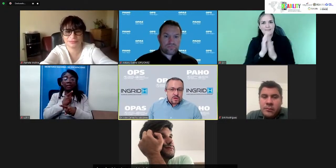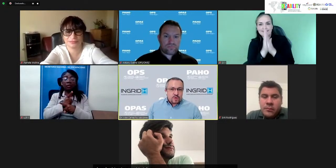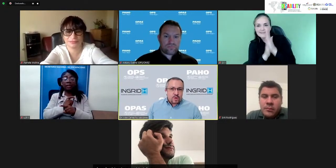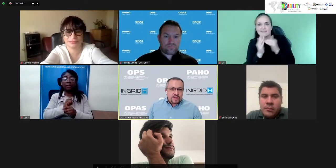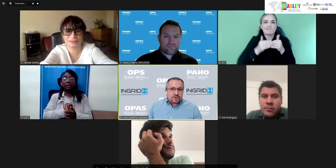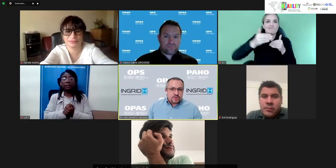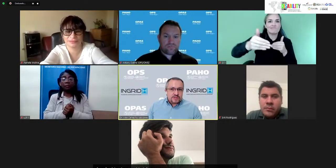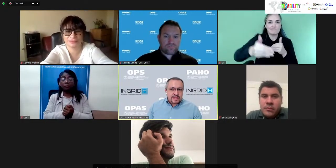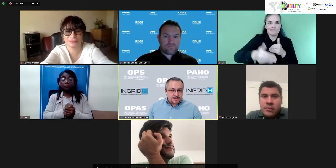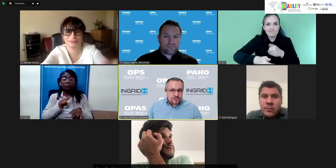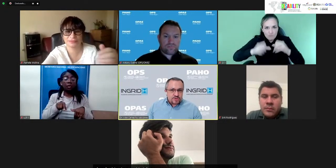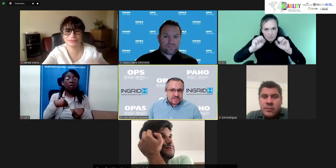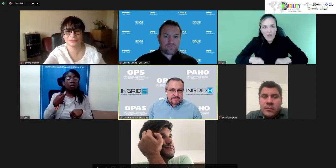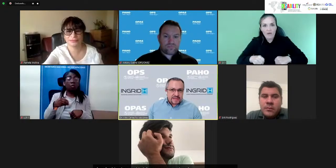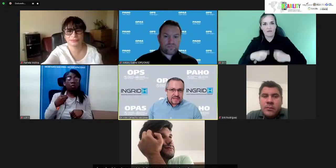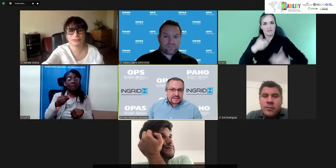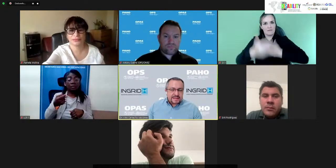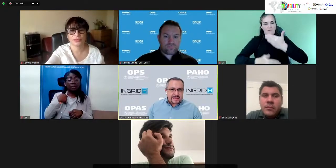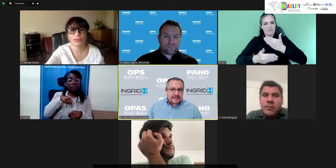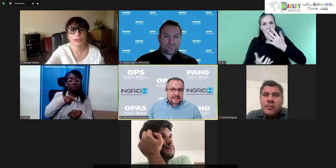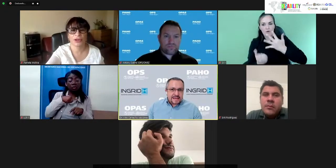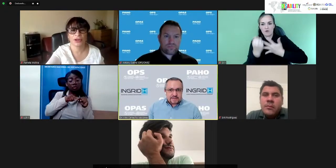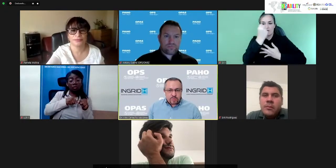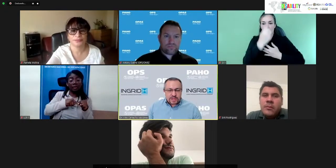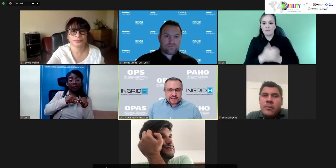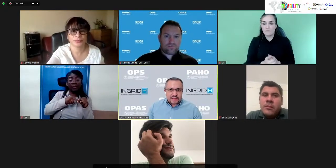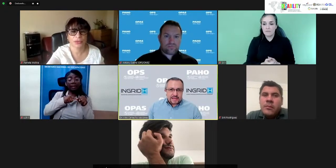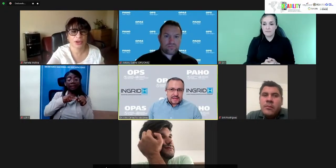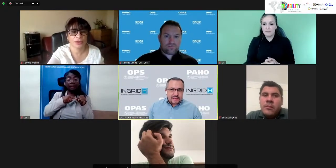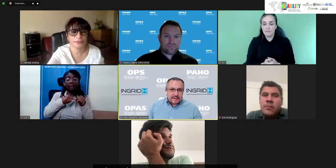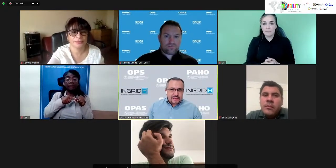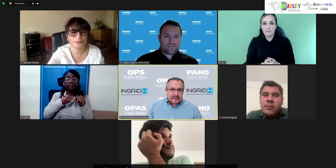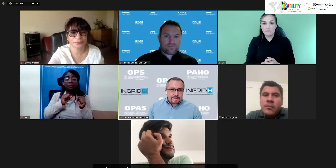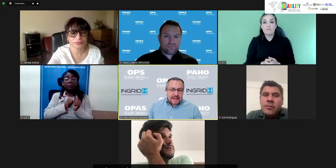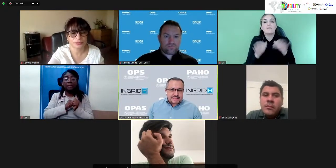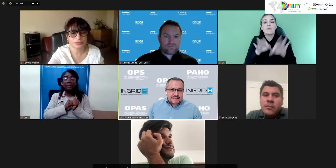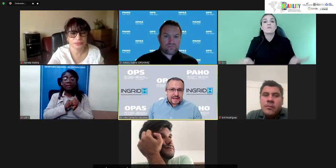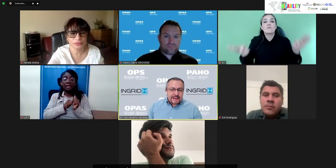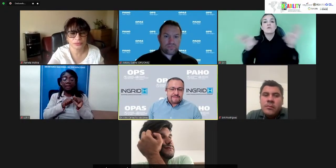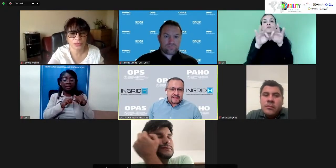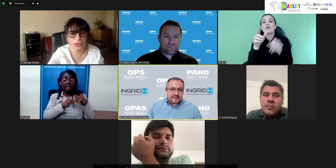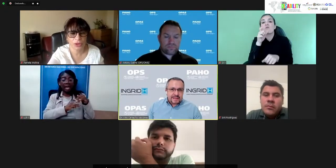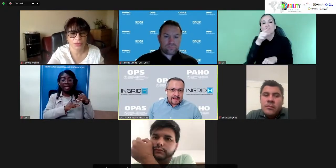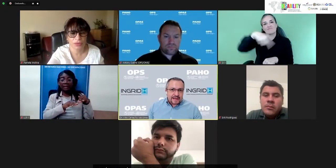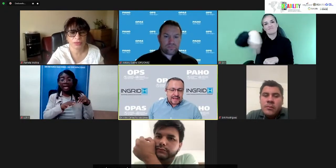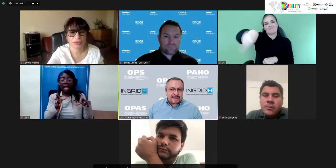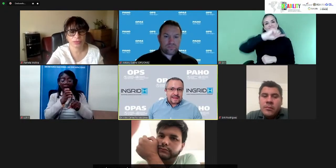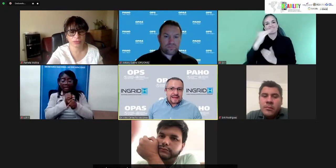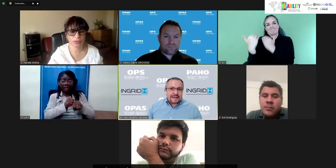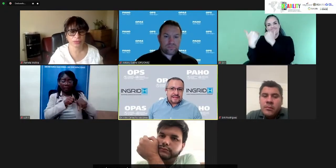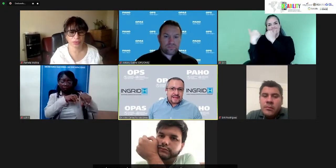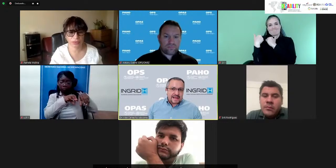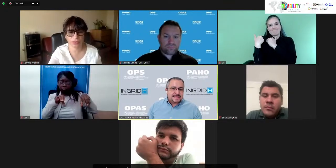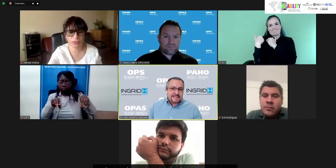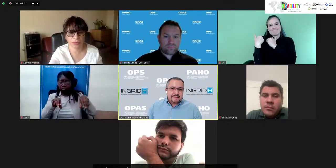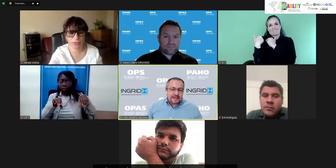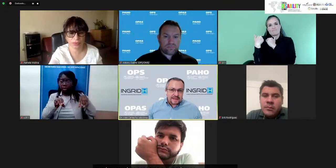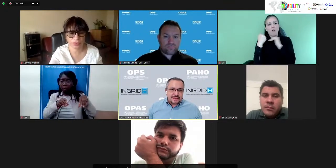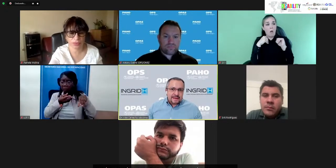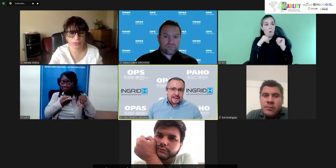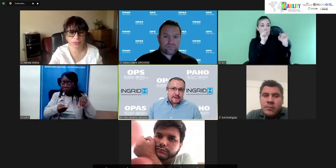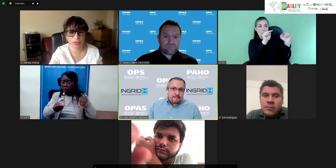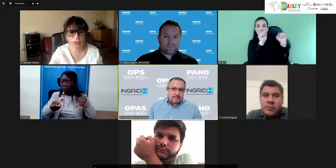be done and can be done right and it is up to us to build this bridge to